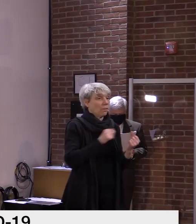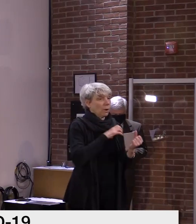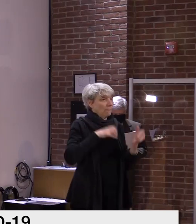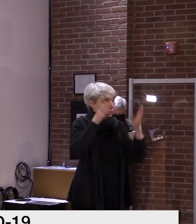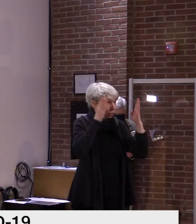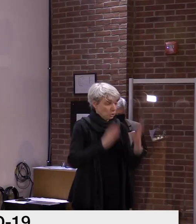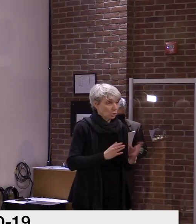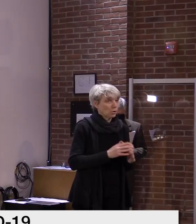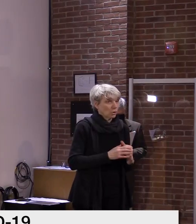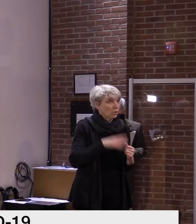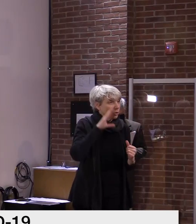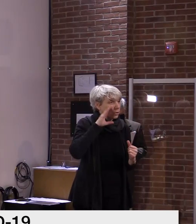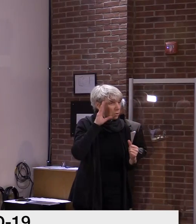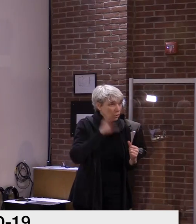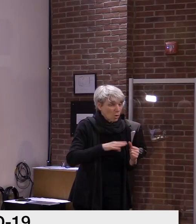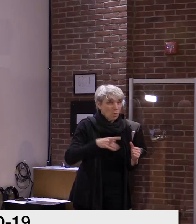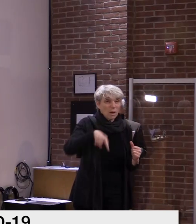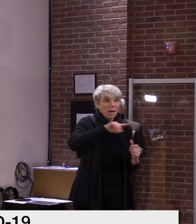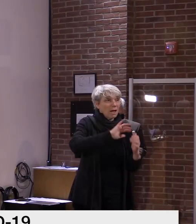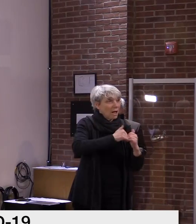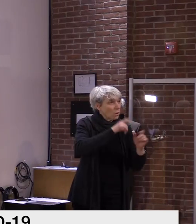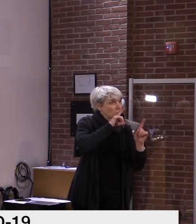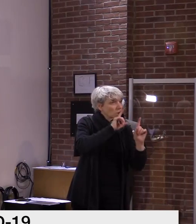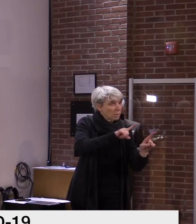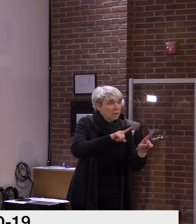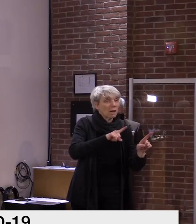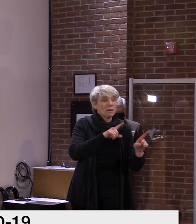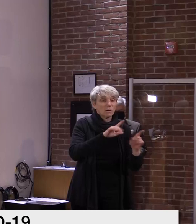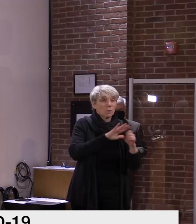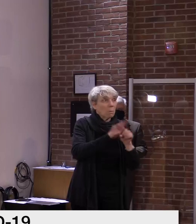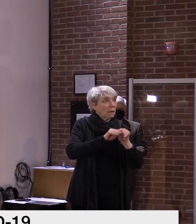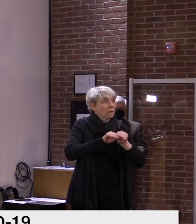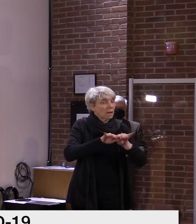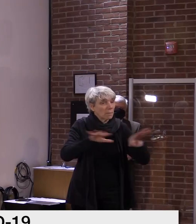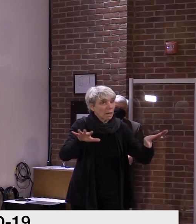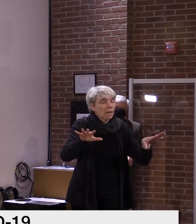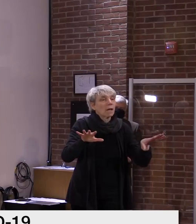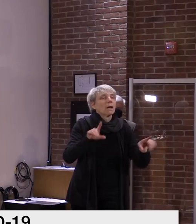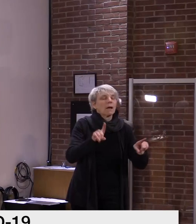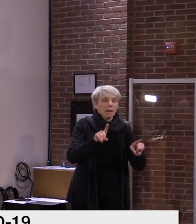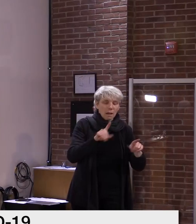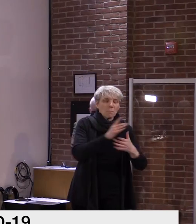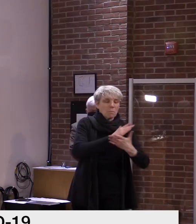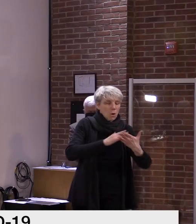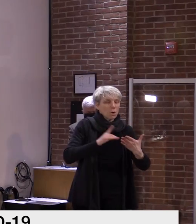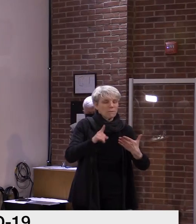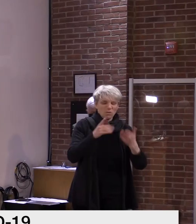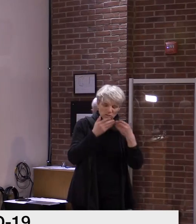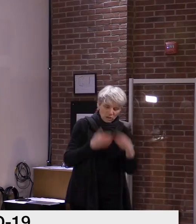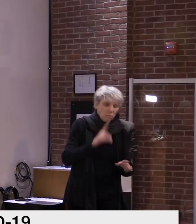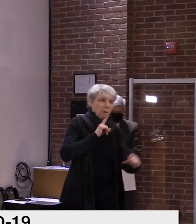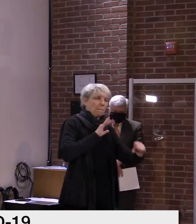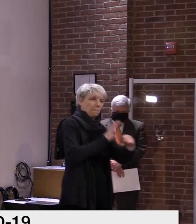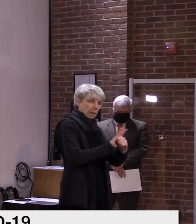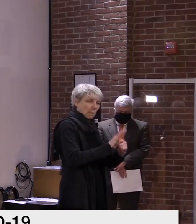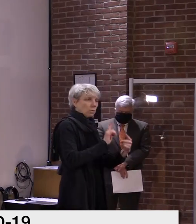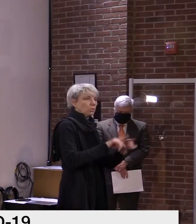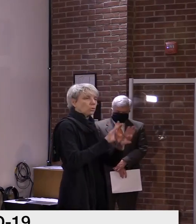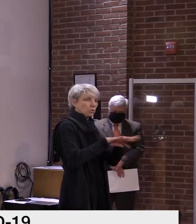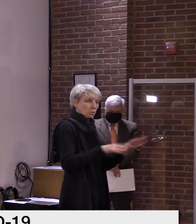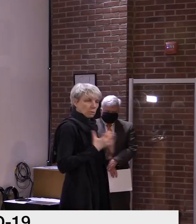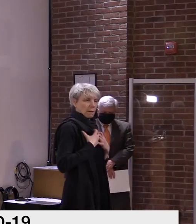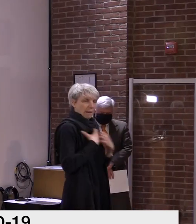do regarding the pandemic response is in addition to your commitment to our children's overall health and